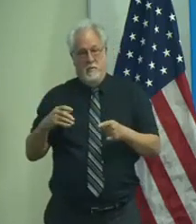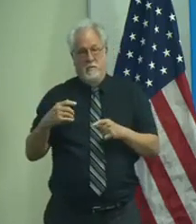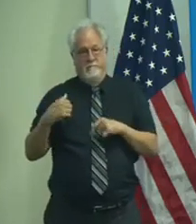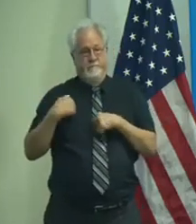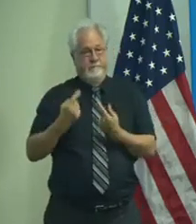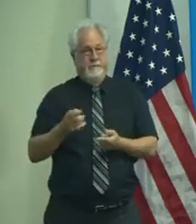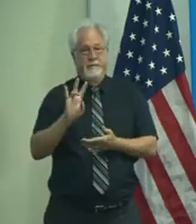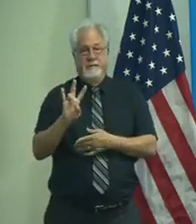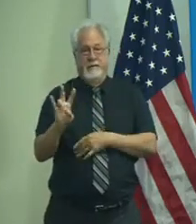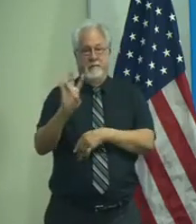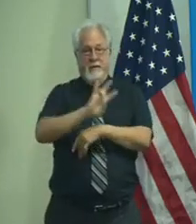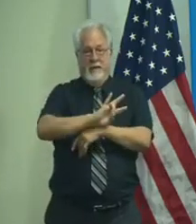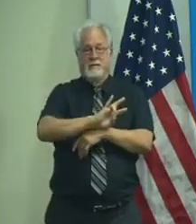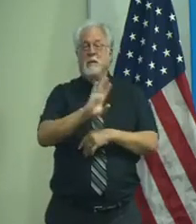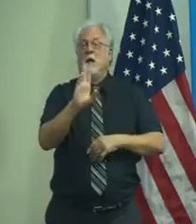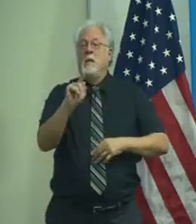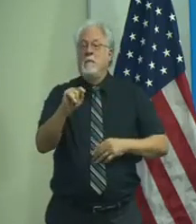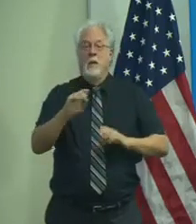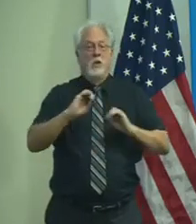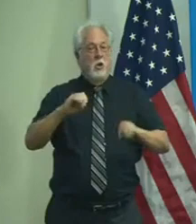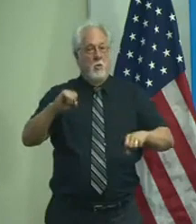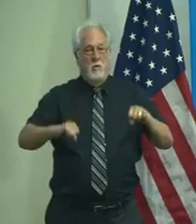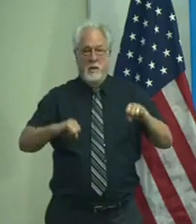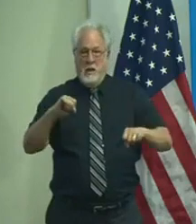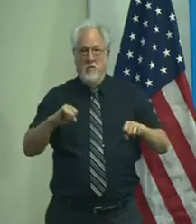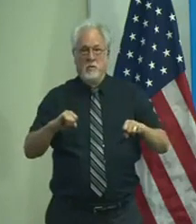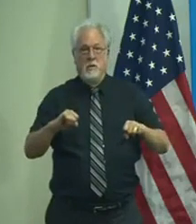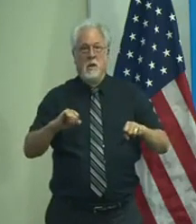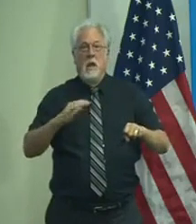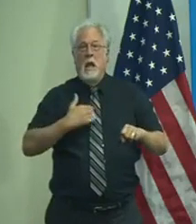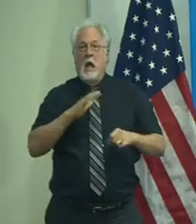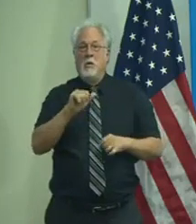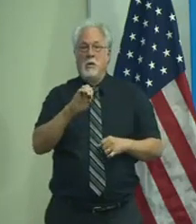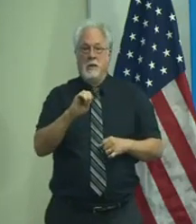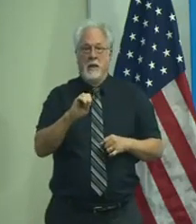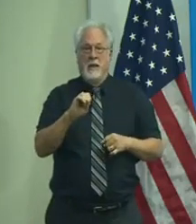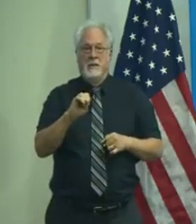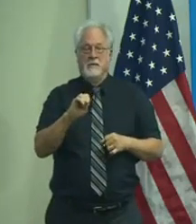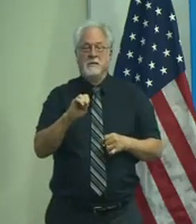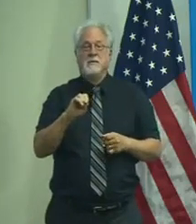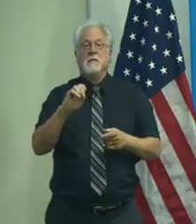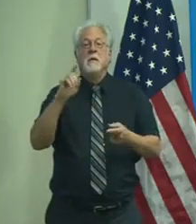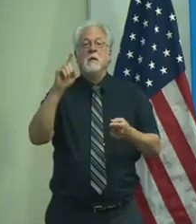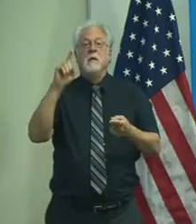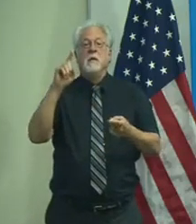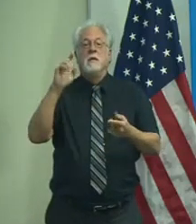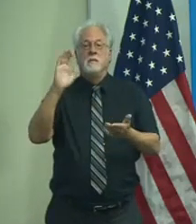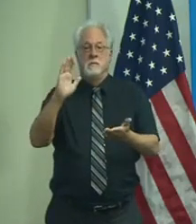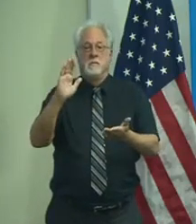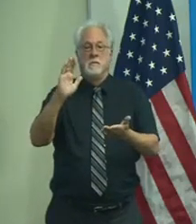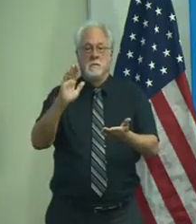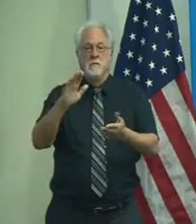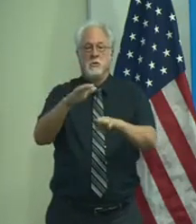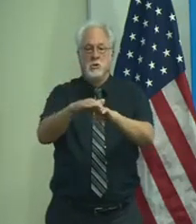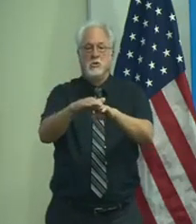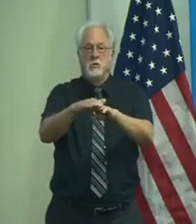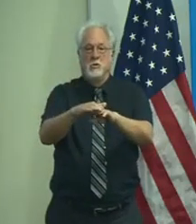7 days, but there is no doubt that our case growth is slowing, and so we